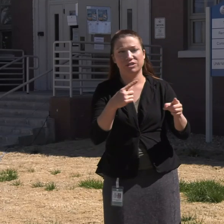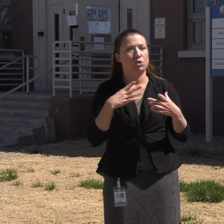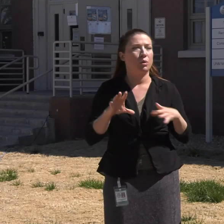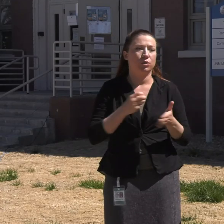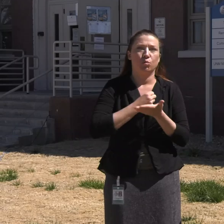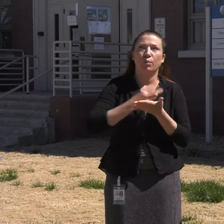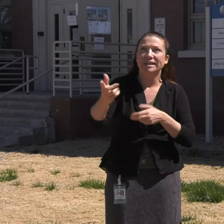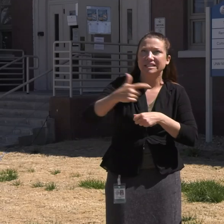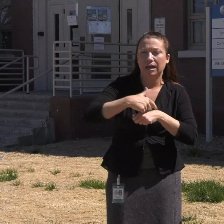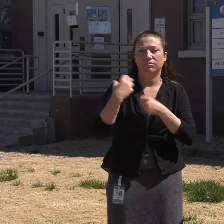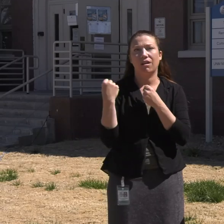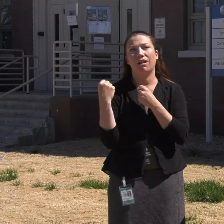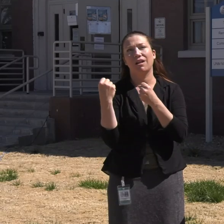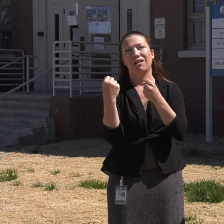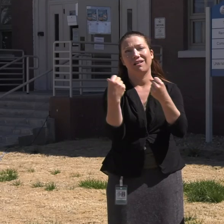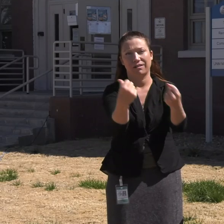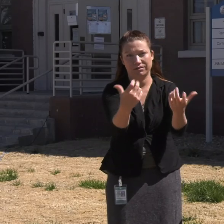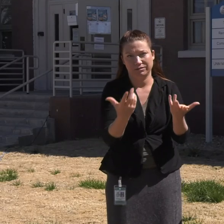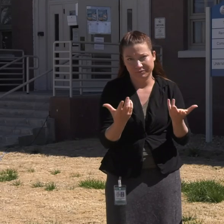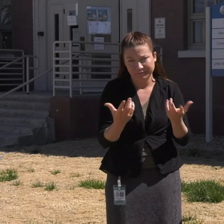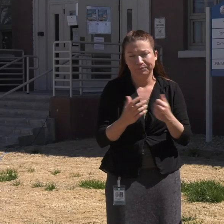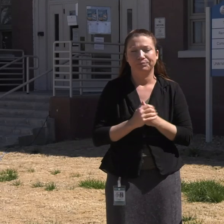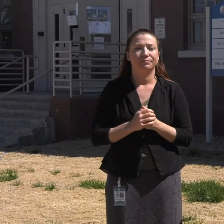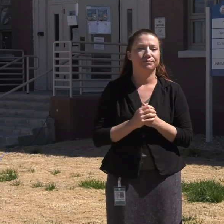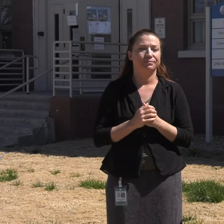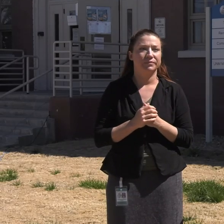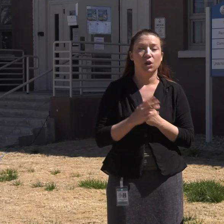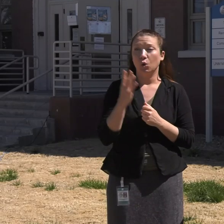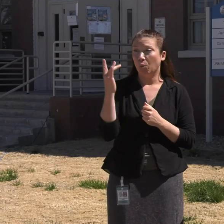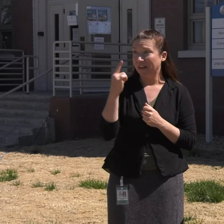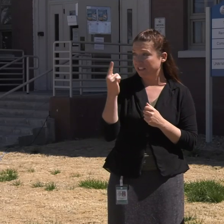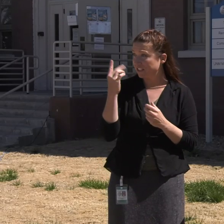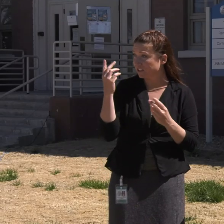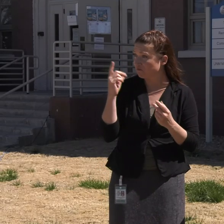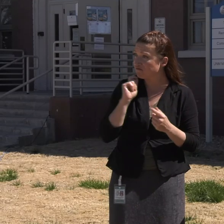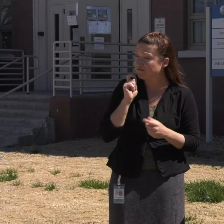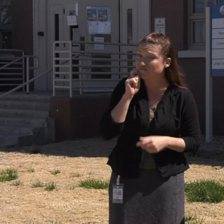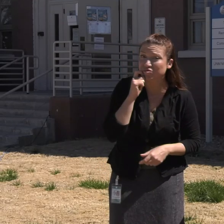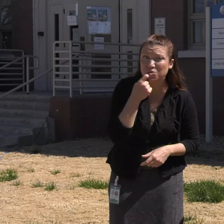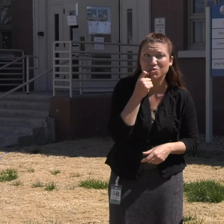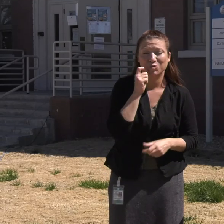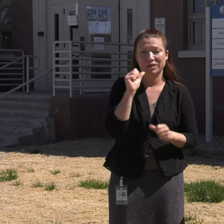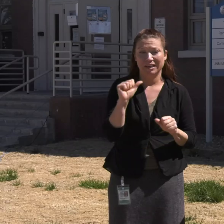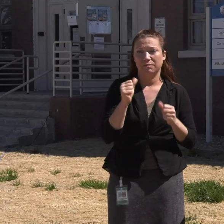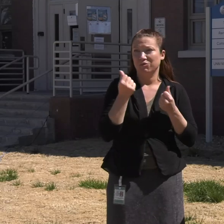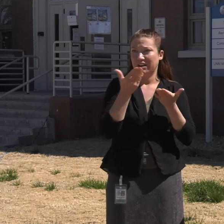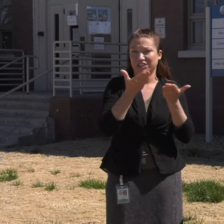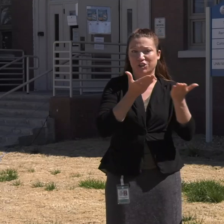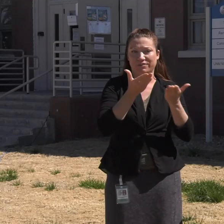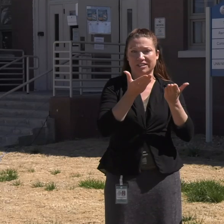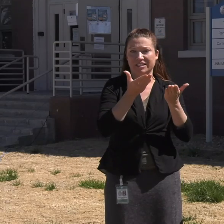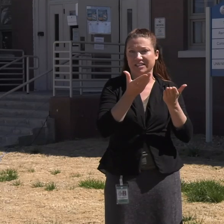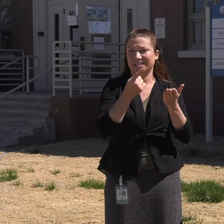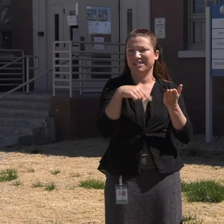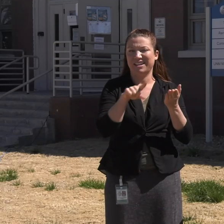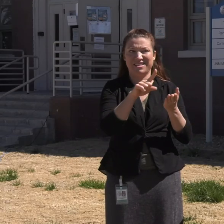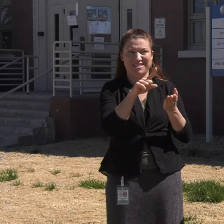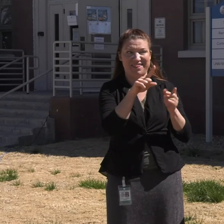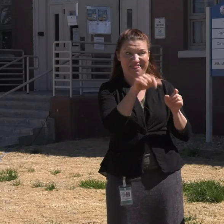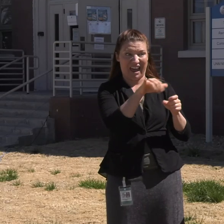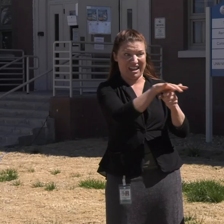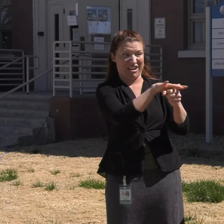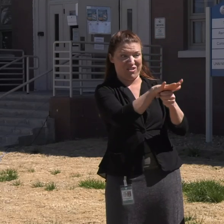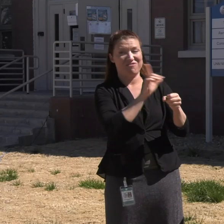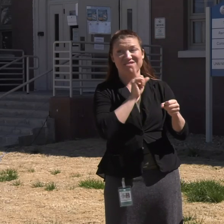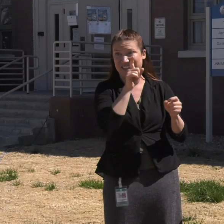town. The beauty to that format is that we're able to provide services in the quadrant that are most needed. We offer various things based